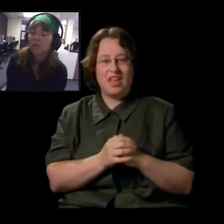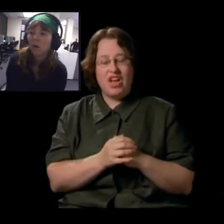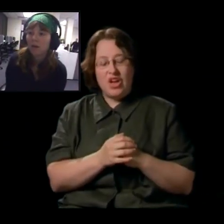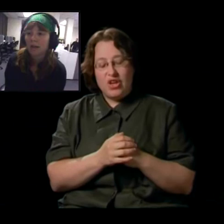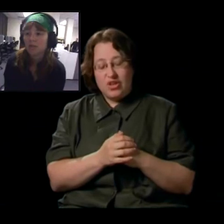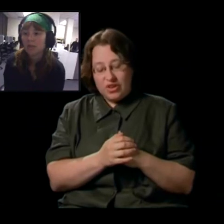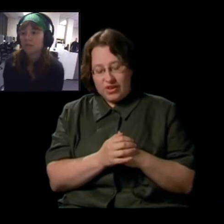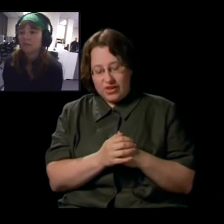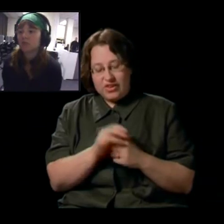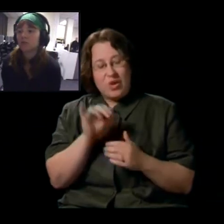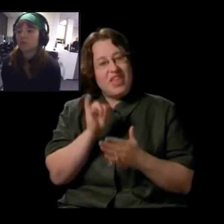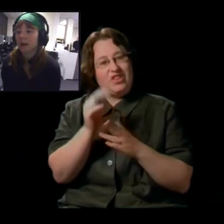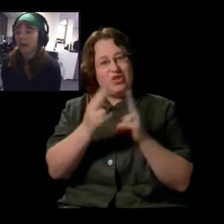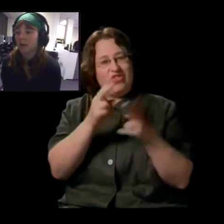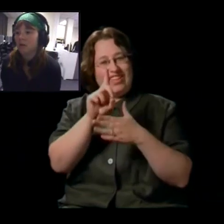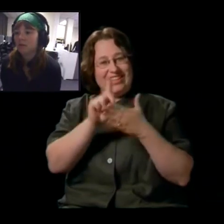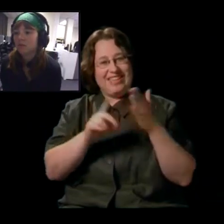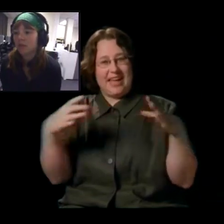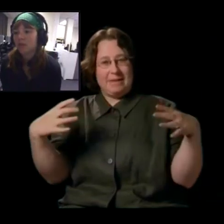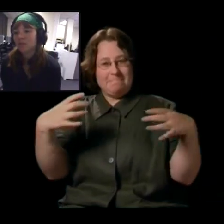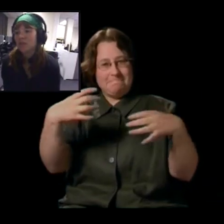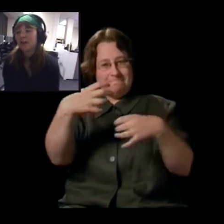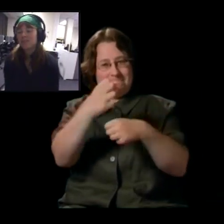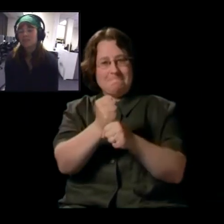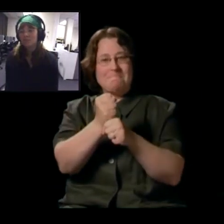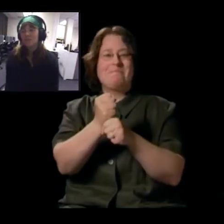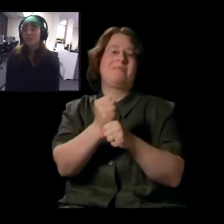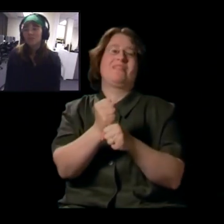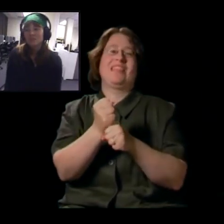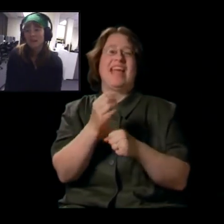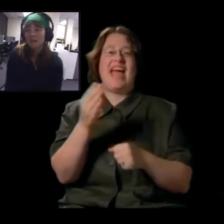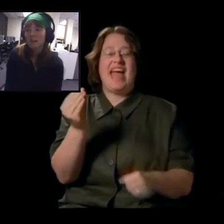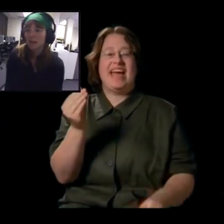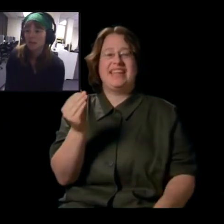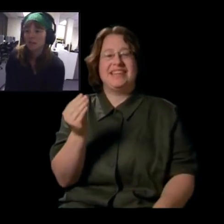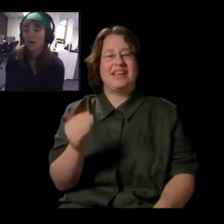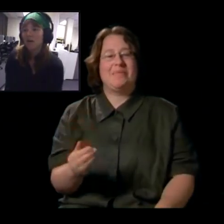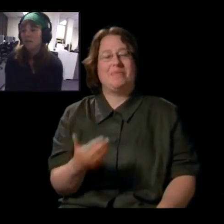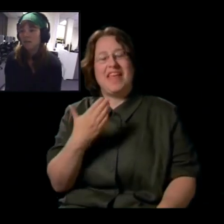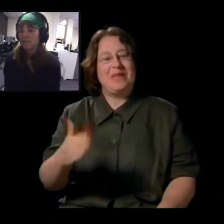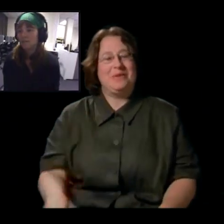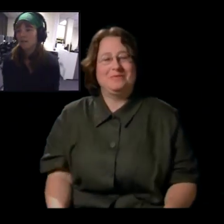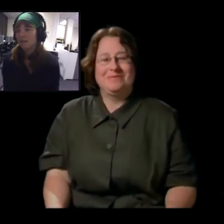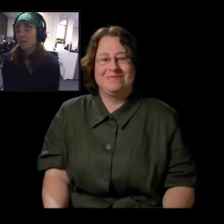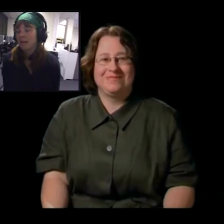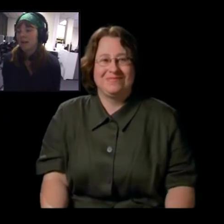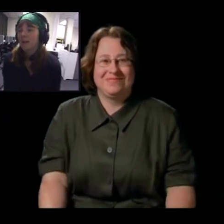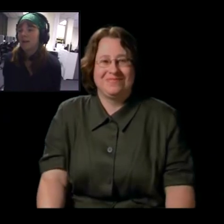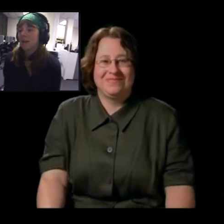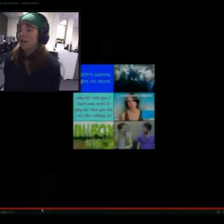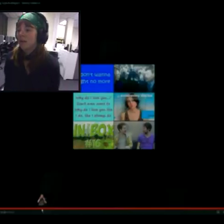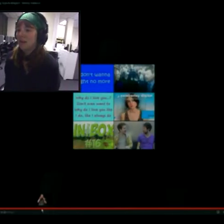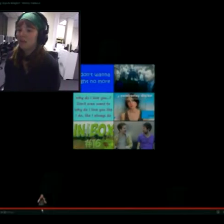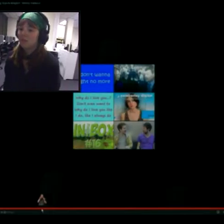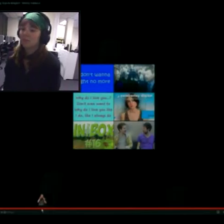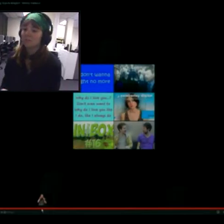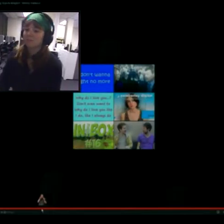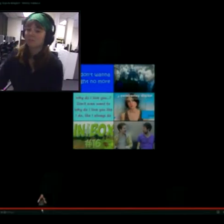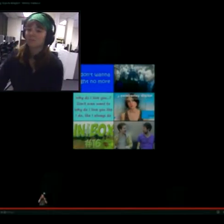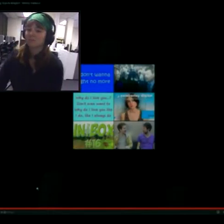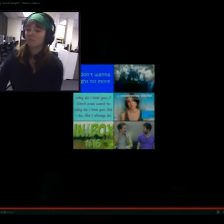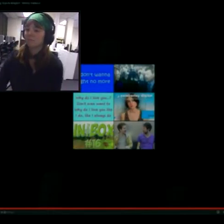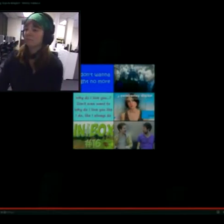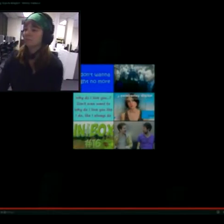people of all ages, children and adults. So that's universal design in a nutshell. And thank you.